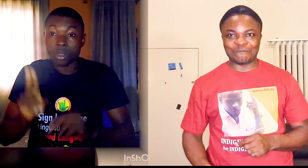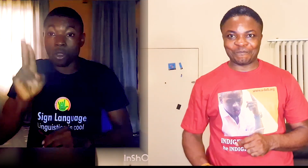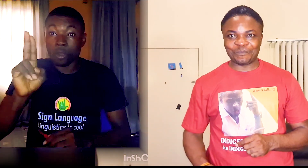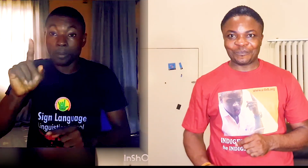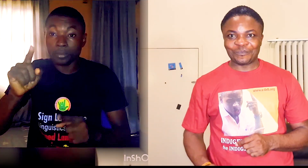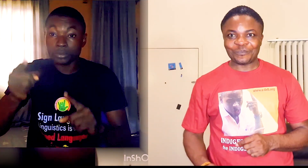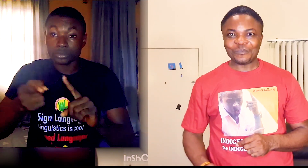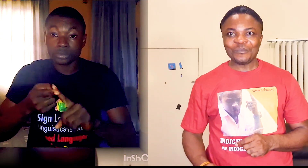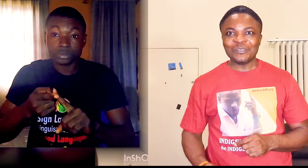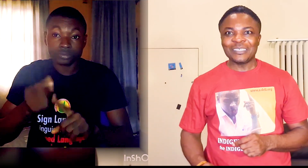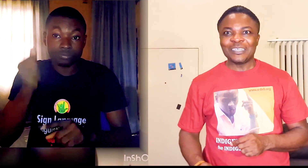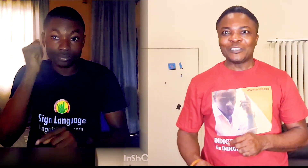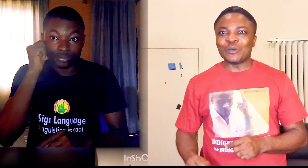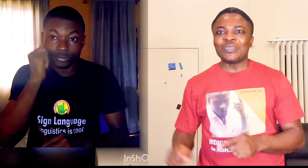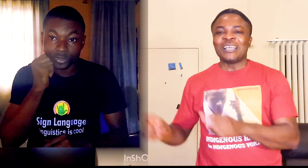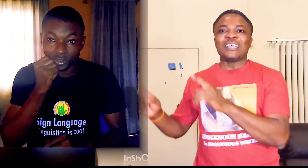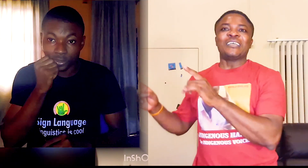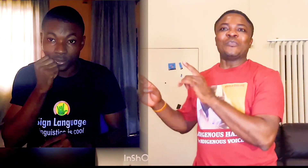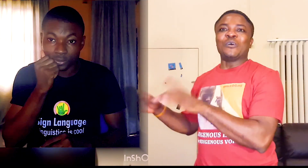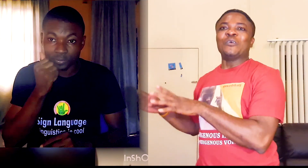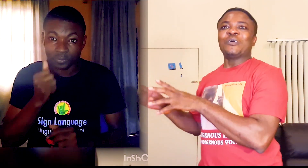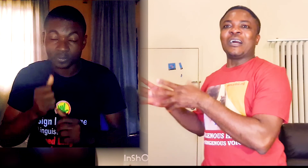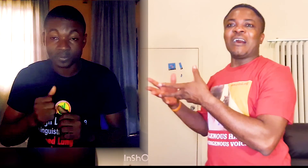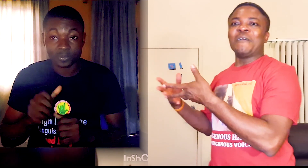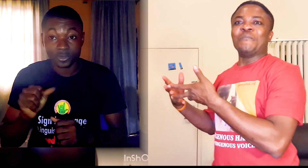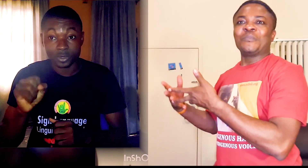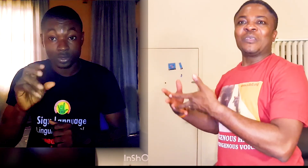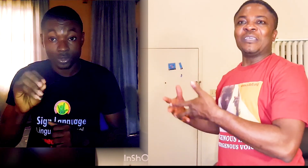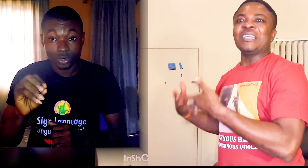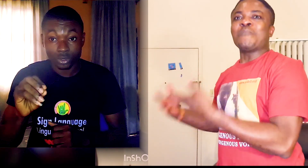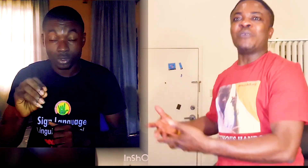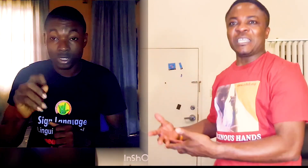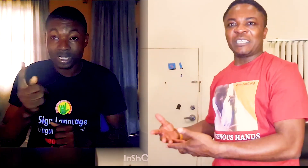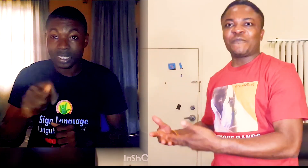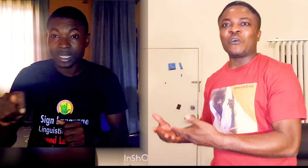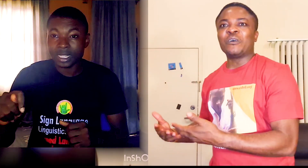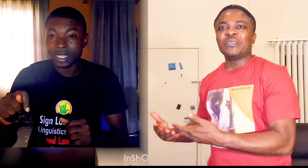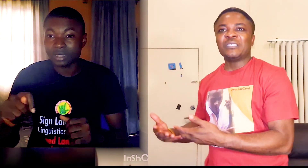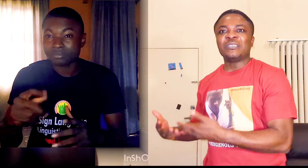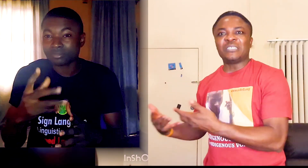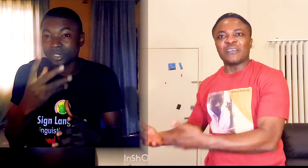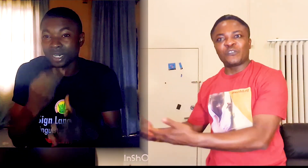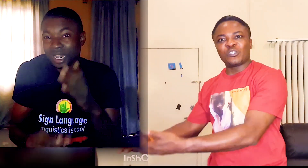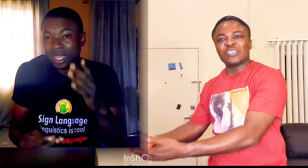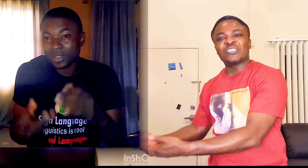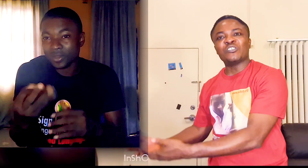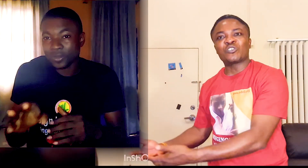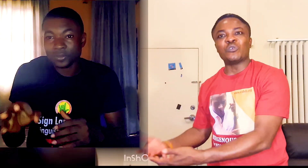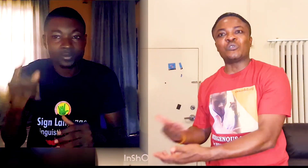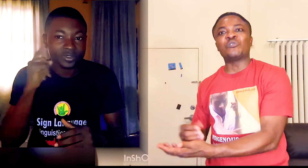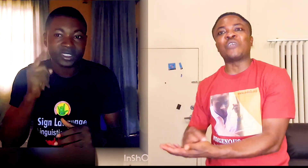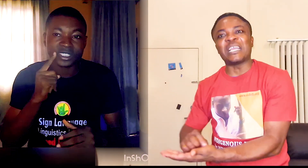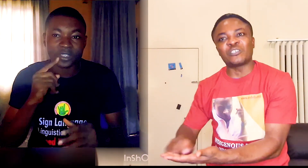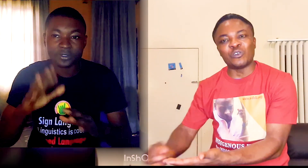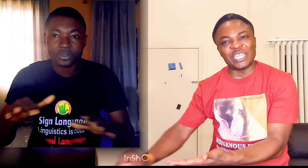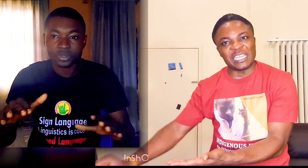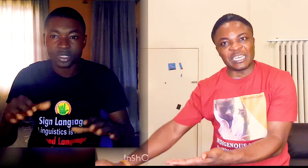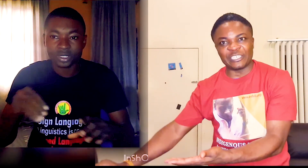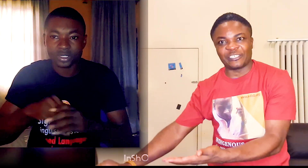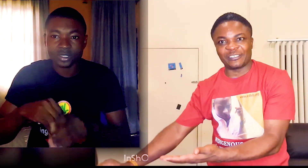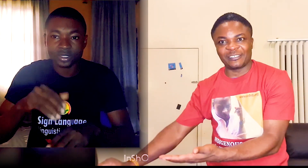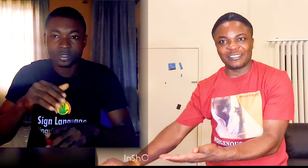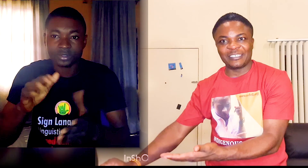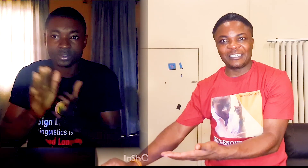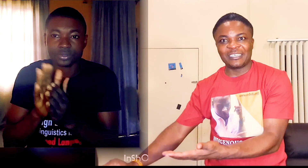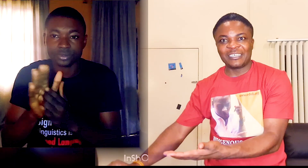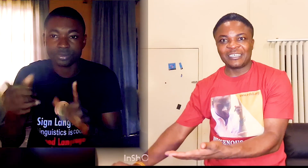adulthood. So the inability for deaf students in school to write good